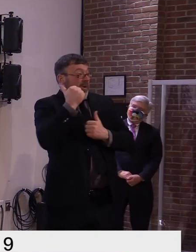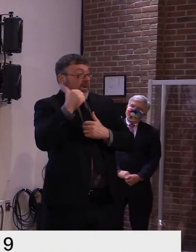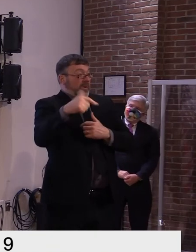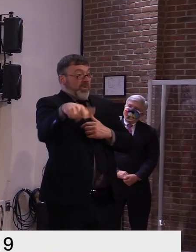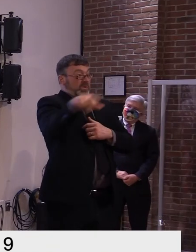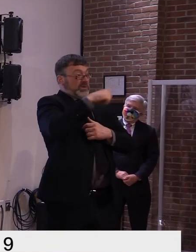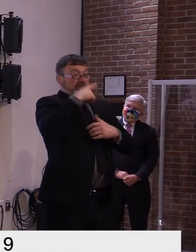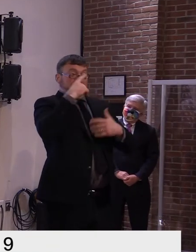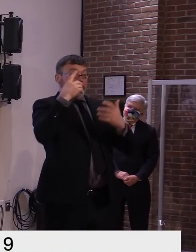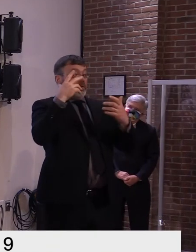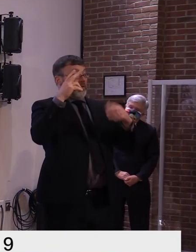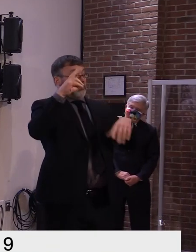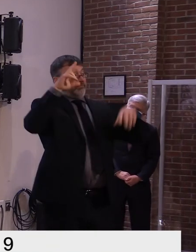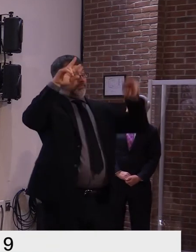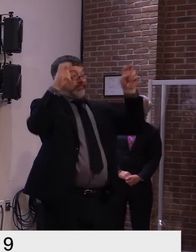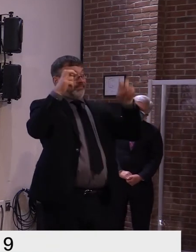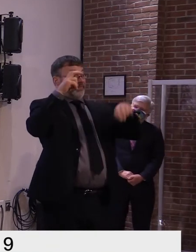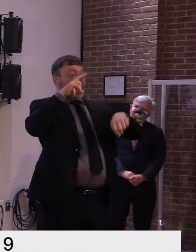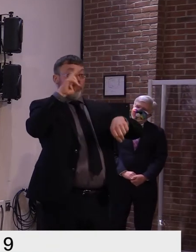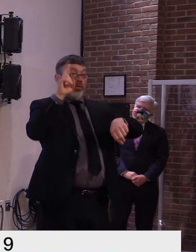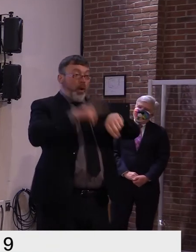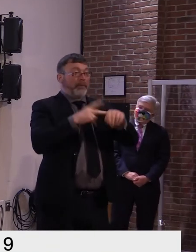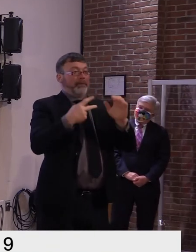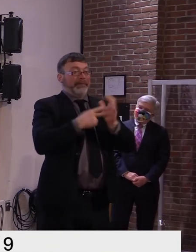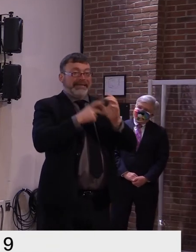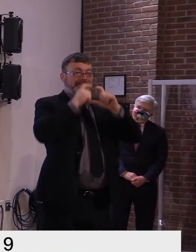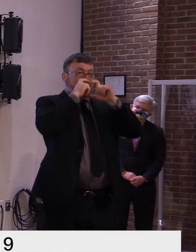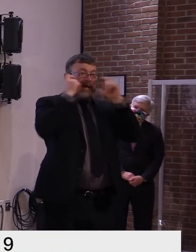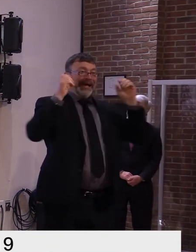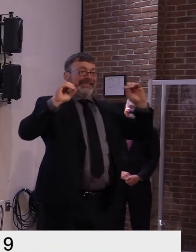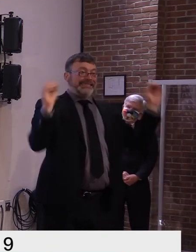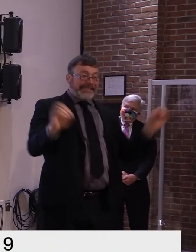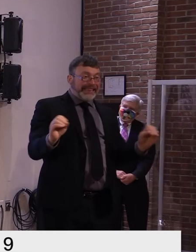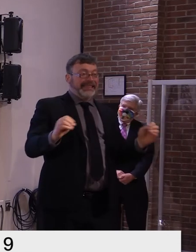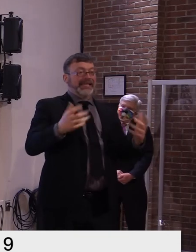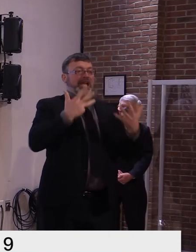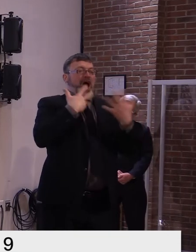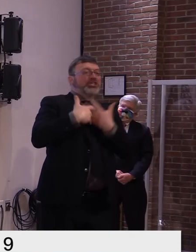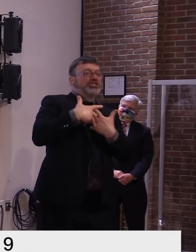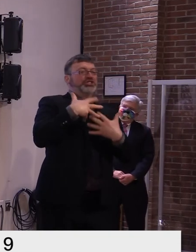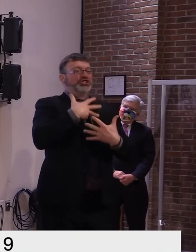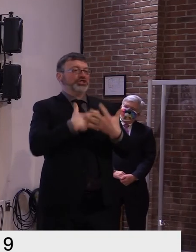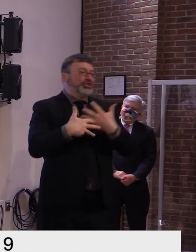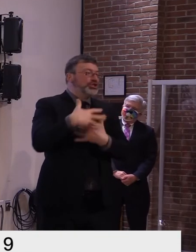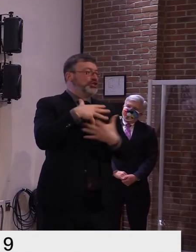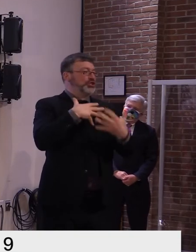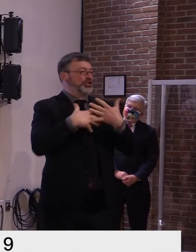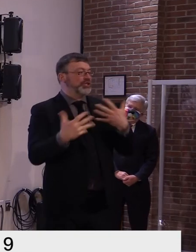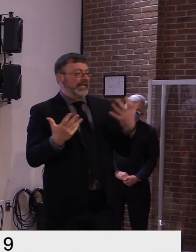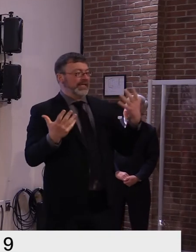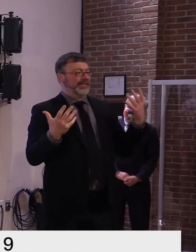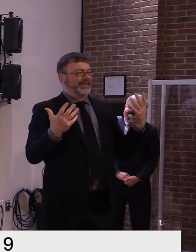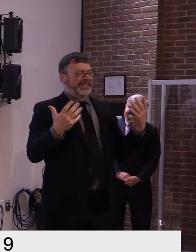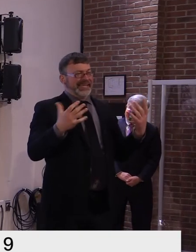means not wearing masks, hugging one another, not having to worry about who you gather with,